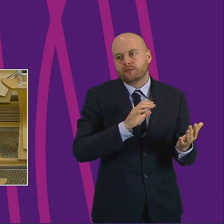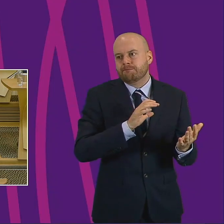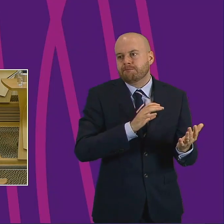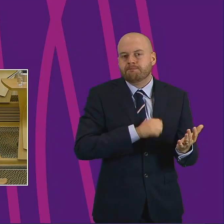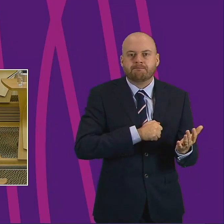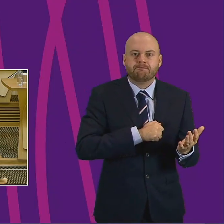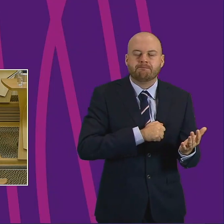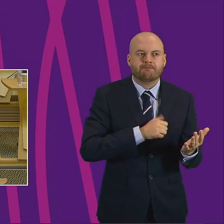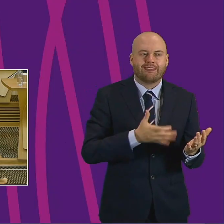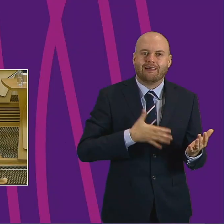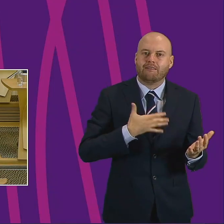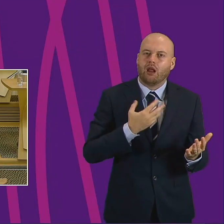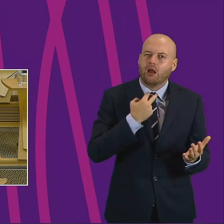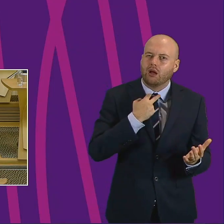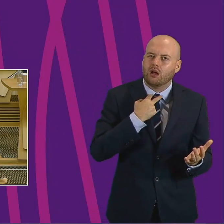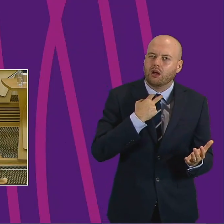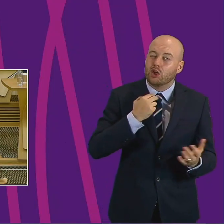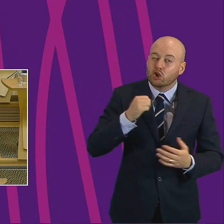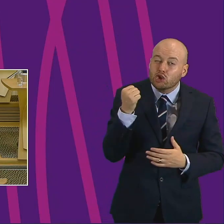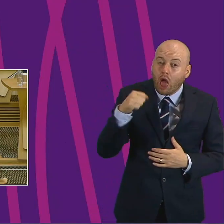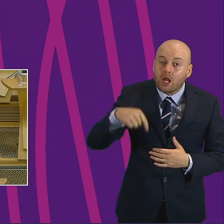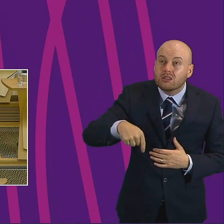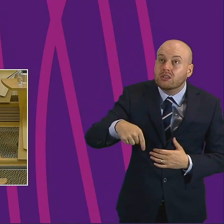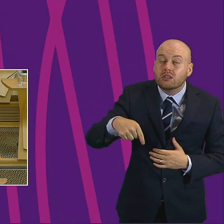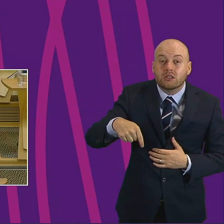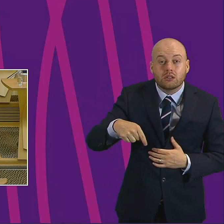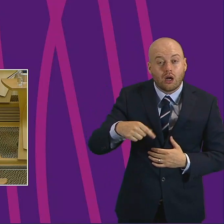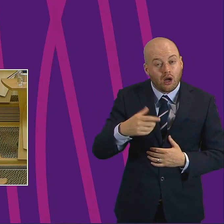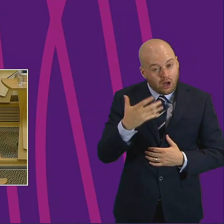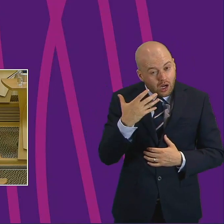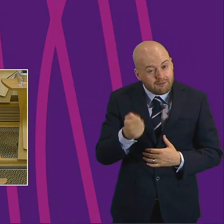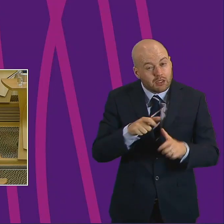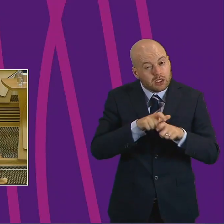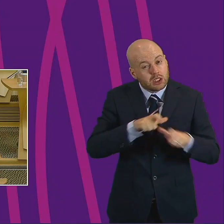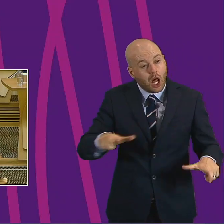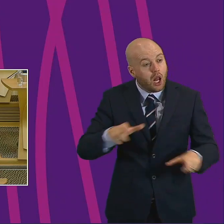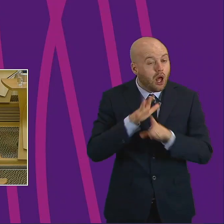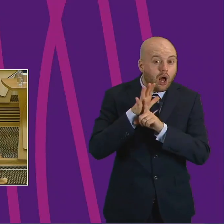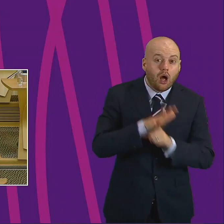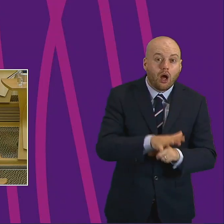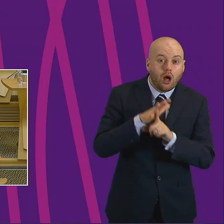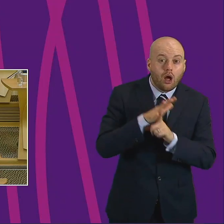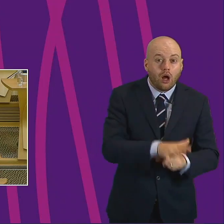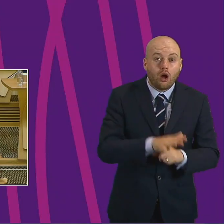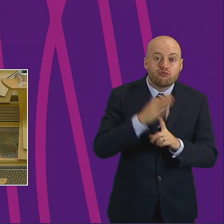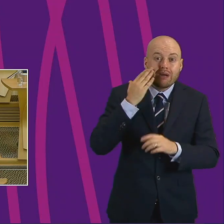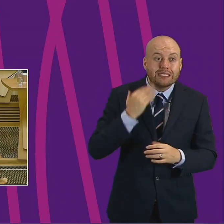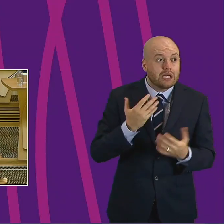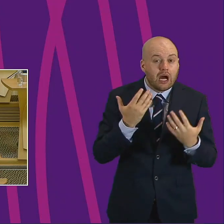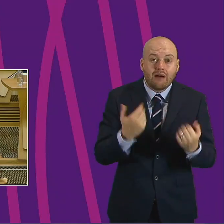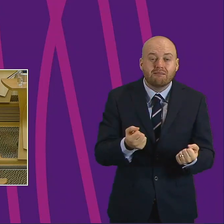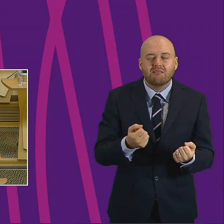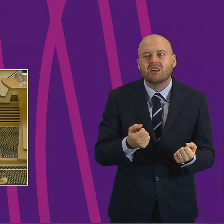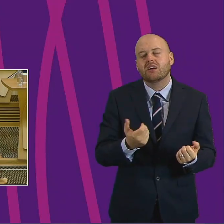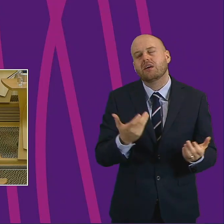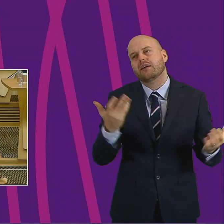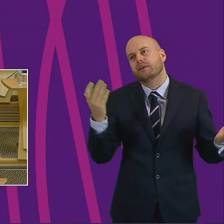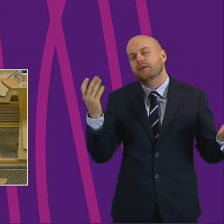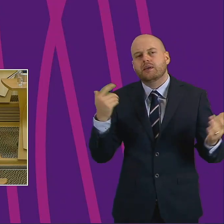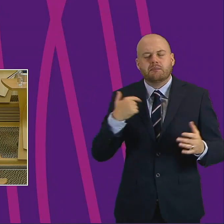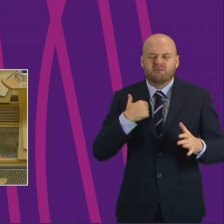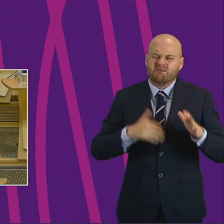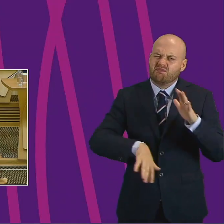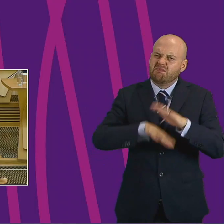we live in a country where somebody would have to suffer that sort of racial abuse. So let me give absolute full solidarity to